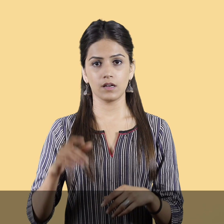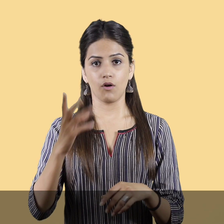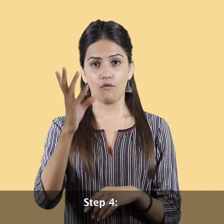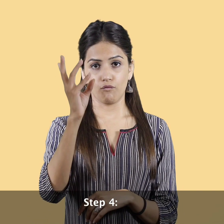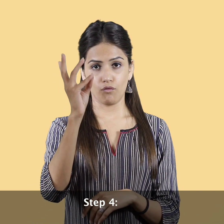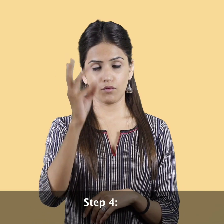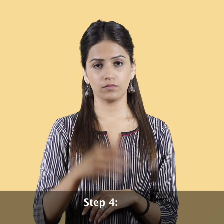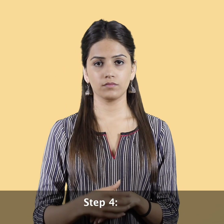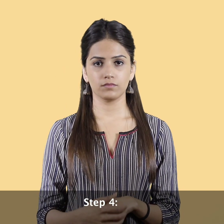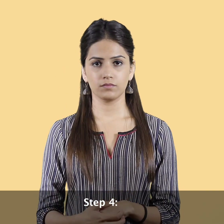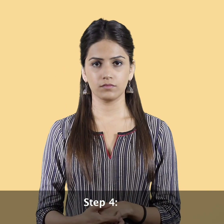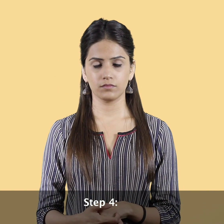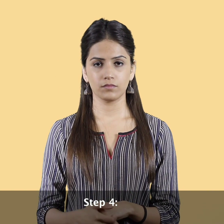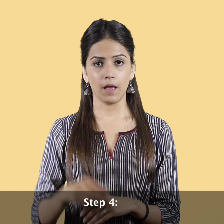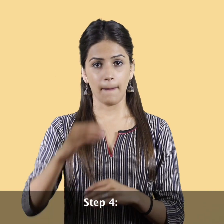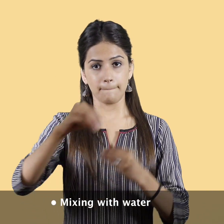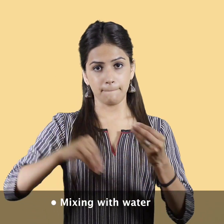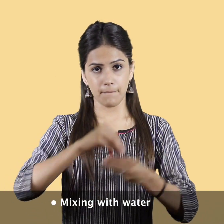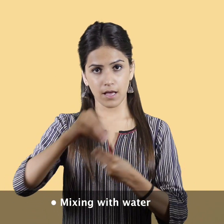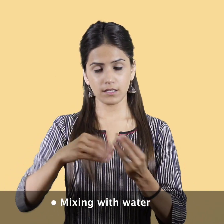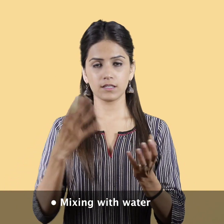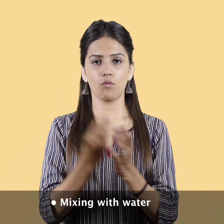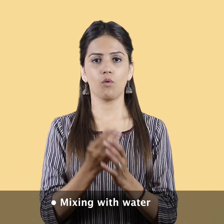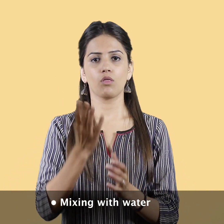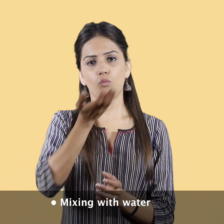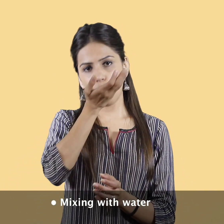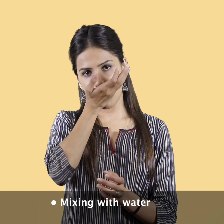Step 4. Mixing with water.